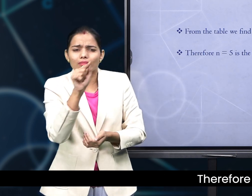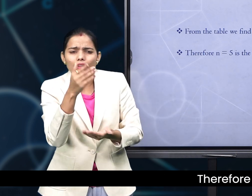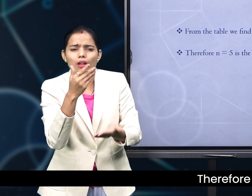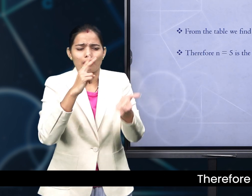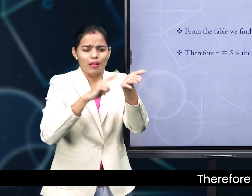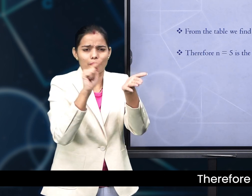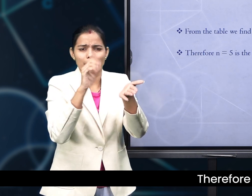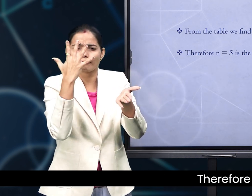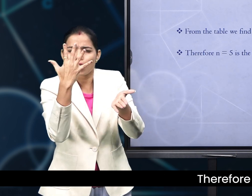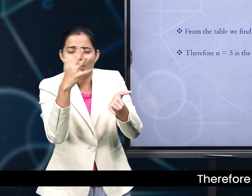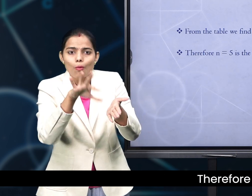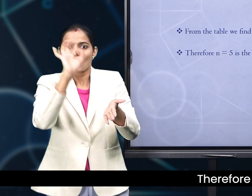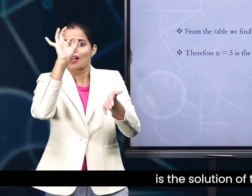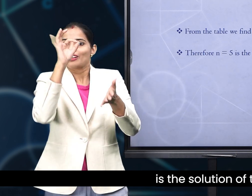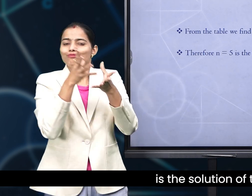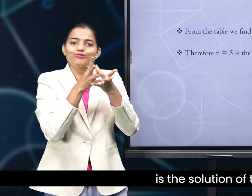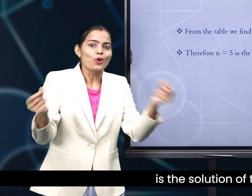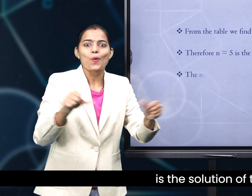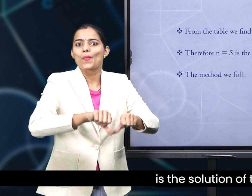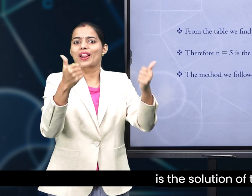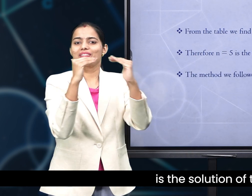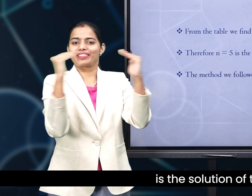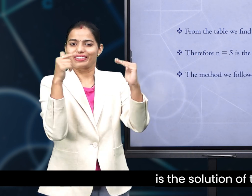Therefore, n is equal to 5 is the solution of the equation.